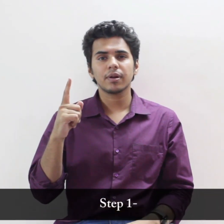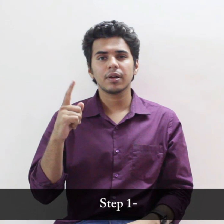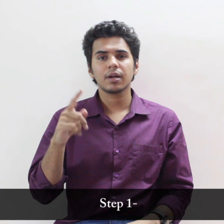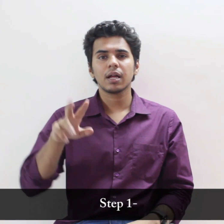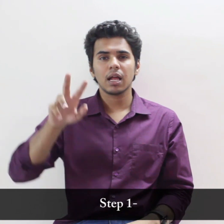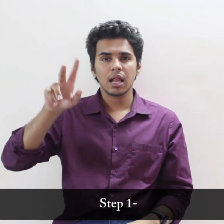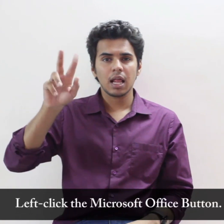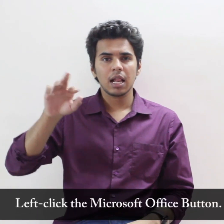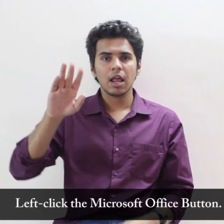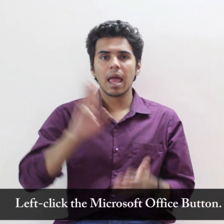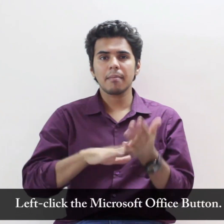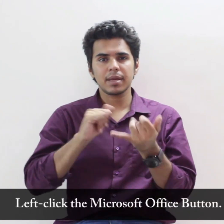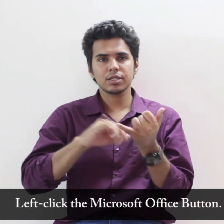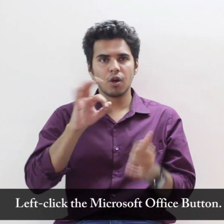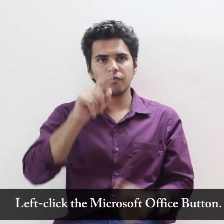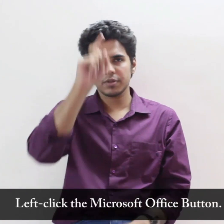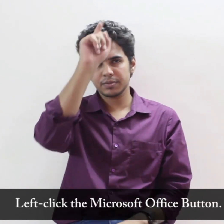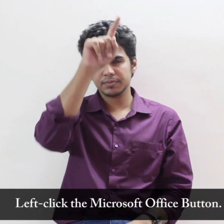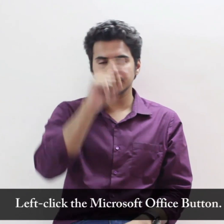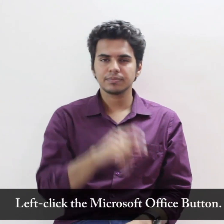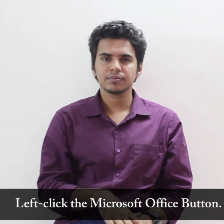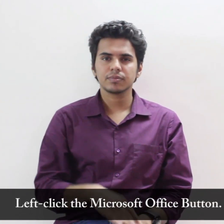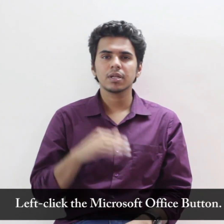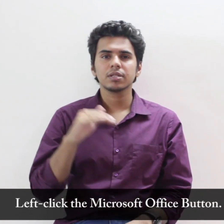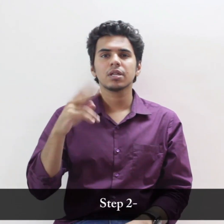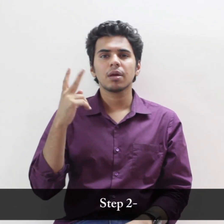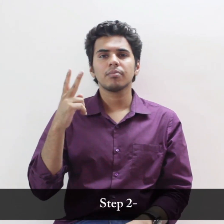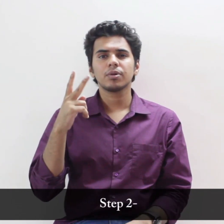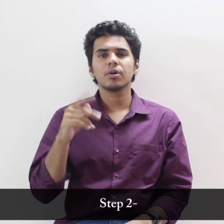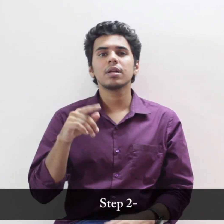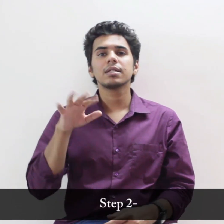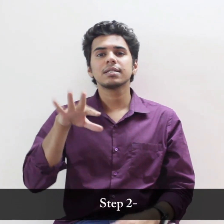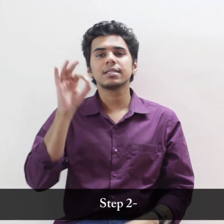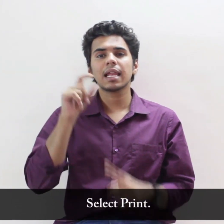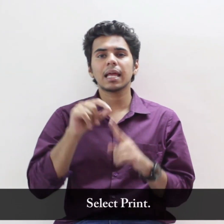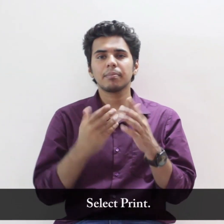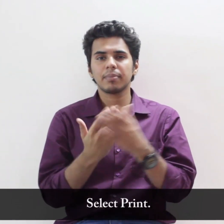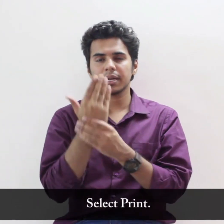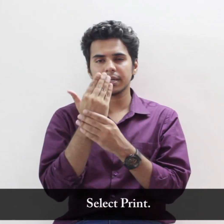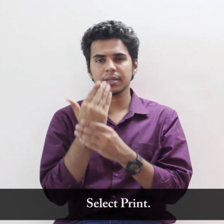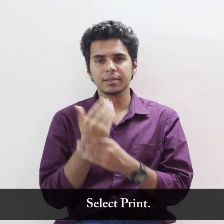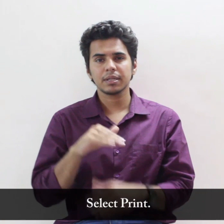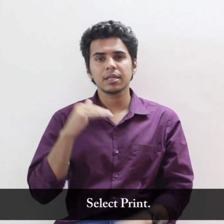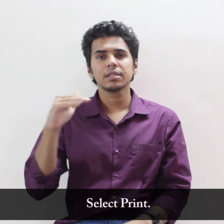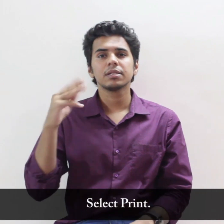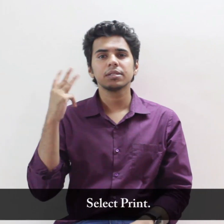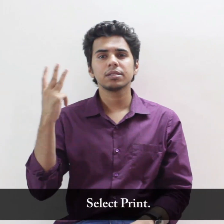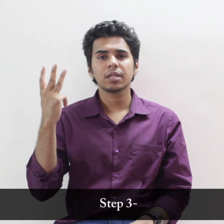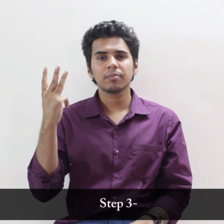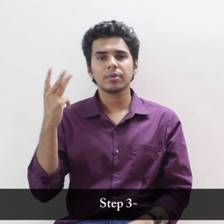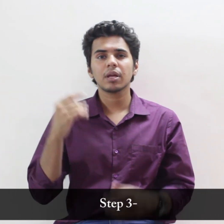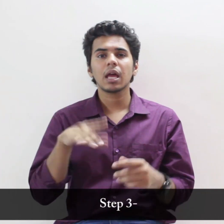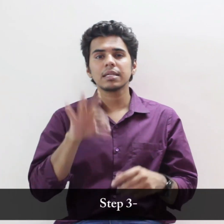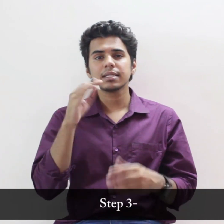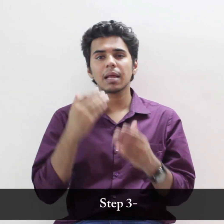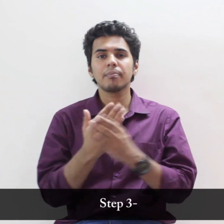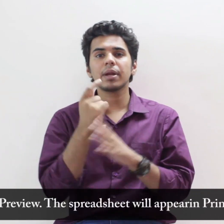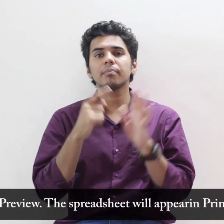Step 1. Left-click the Microsoft Office button. Step 2. Select Print. Step